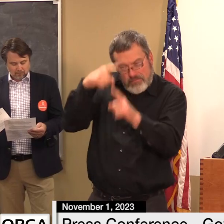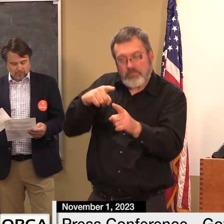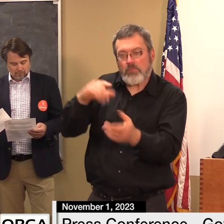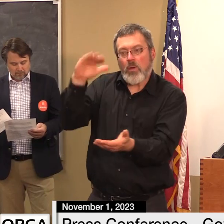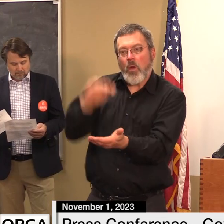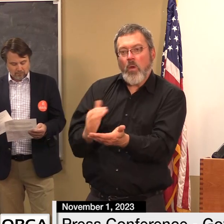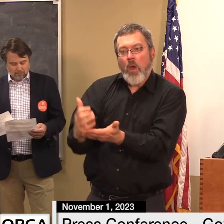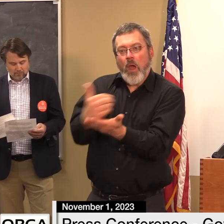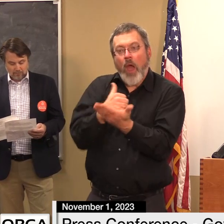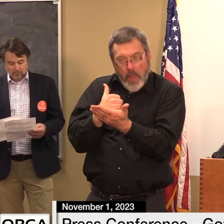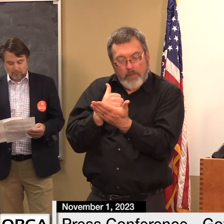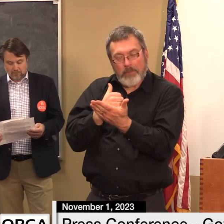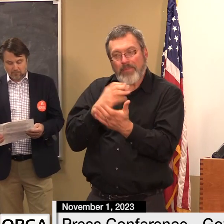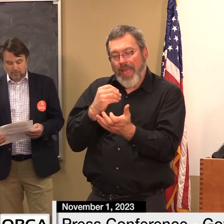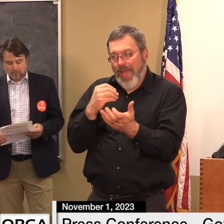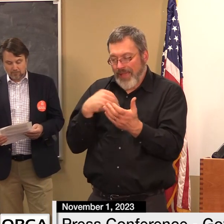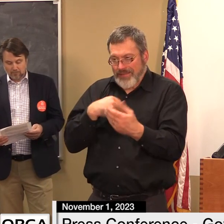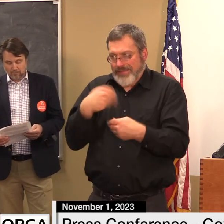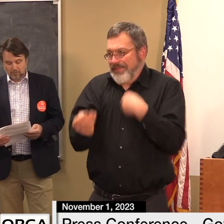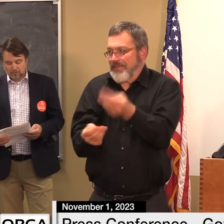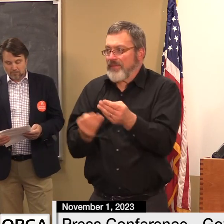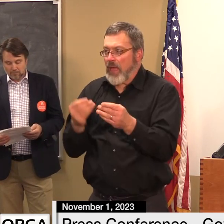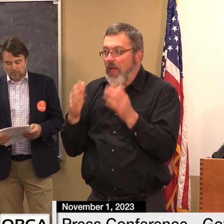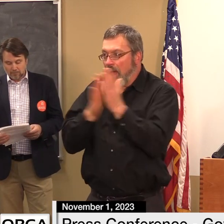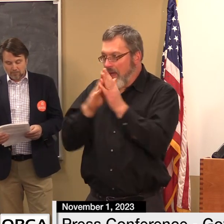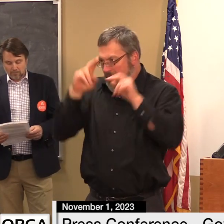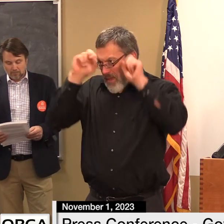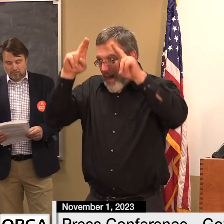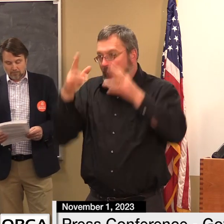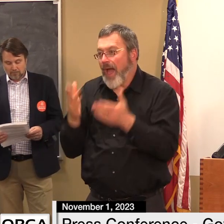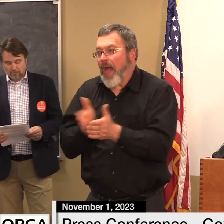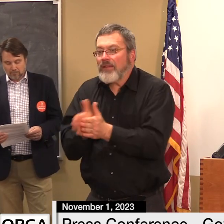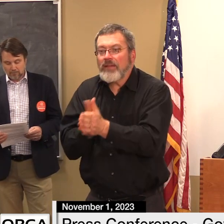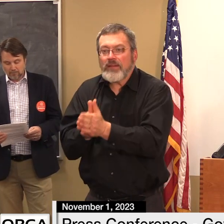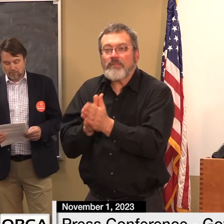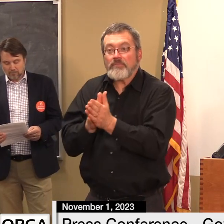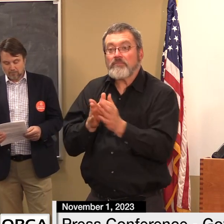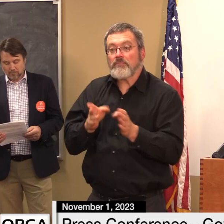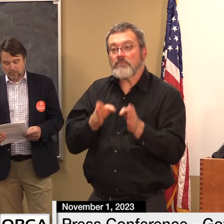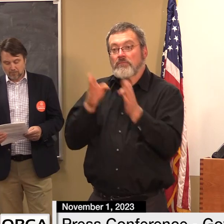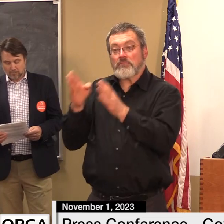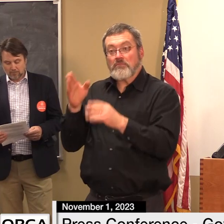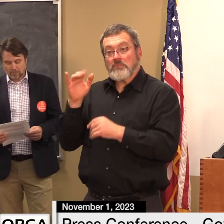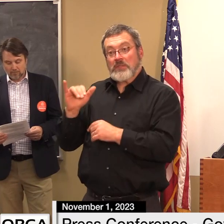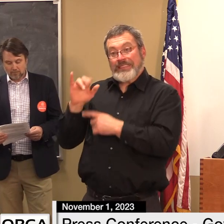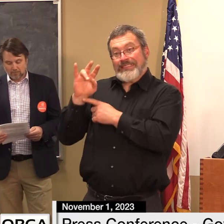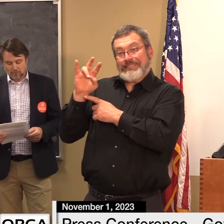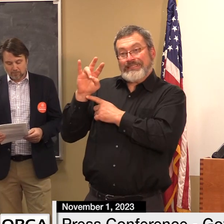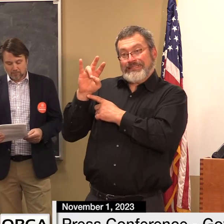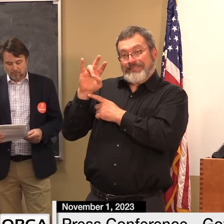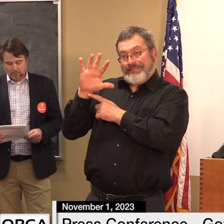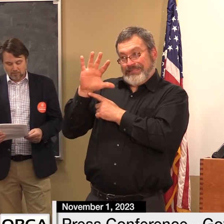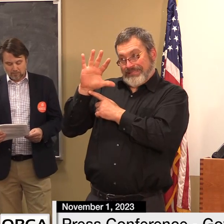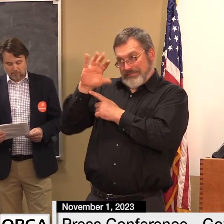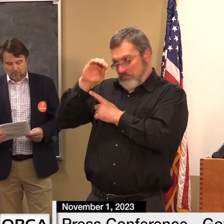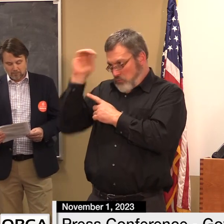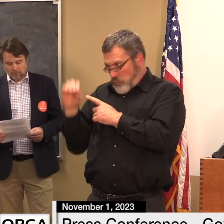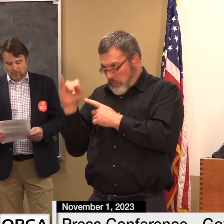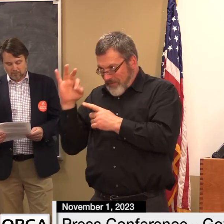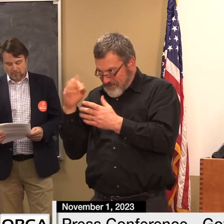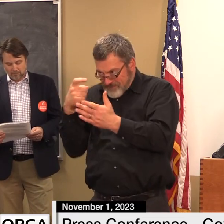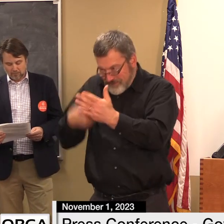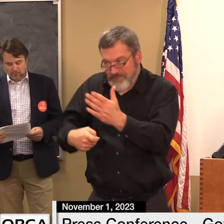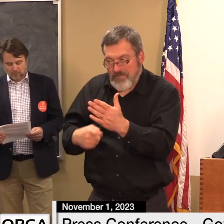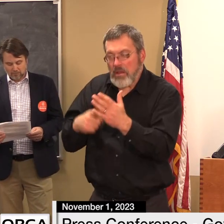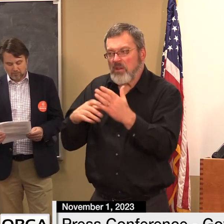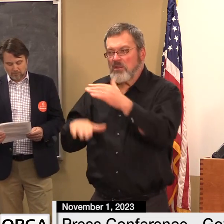to 75% of the project costs, up to $9,500 for a weatherization project. This makes